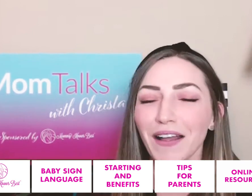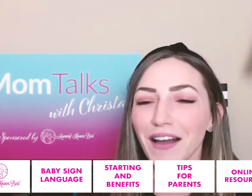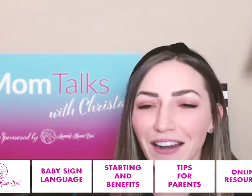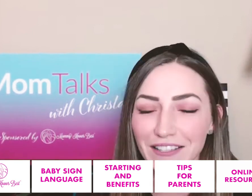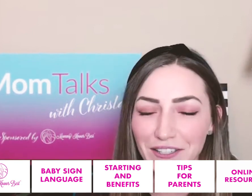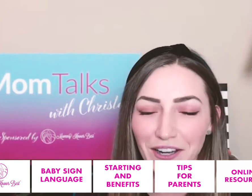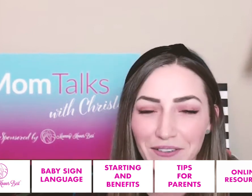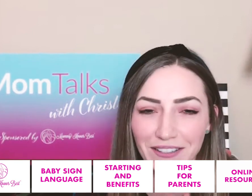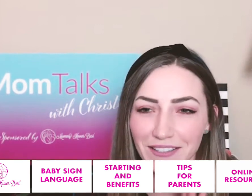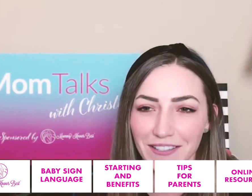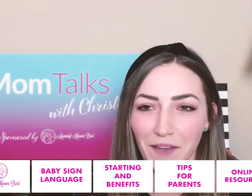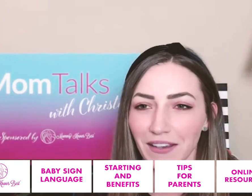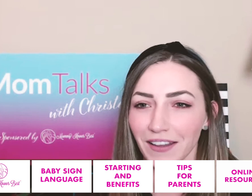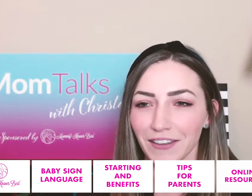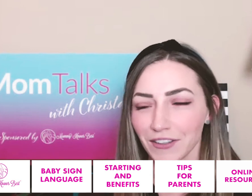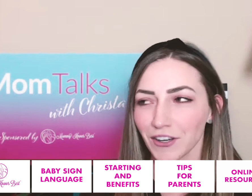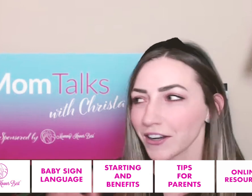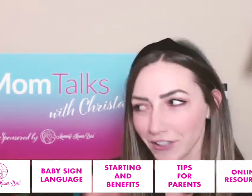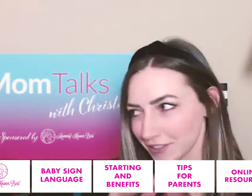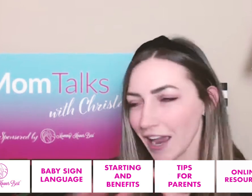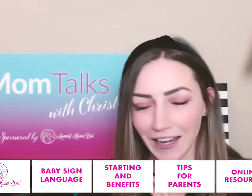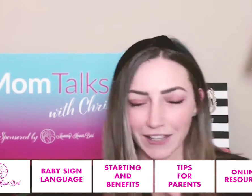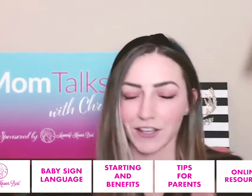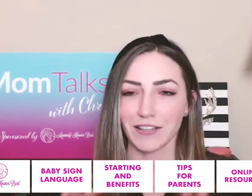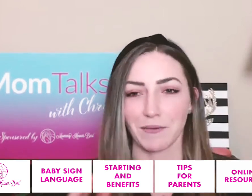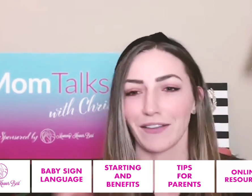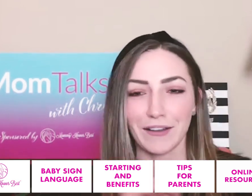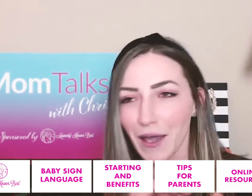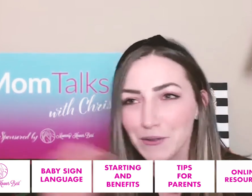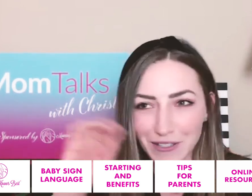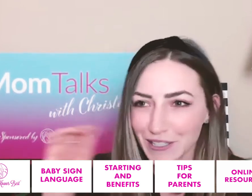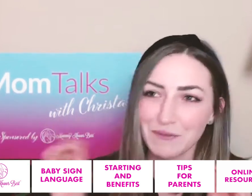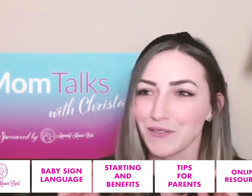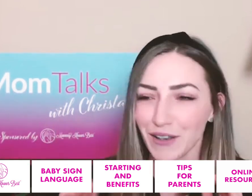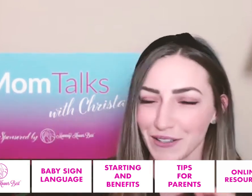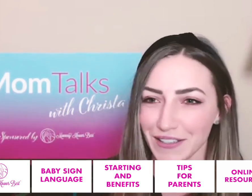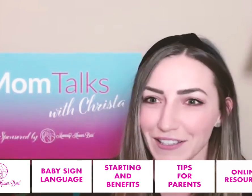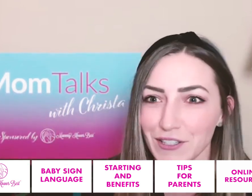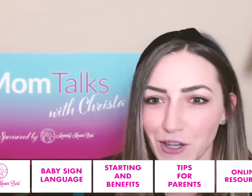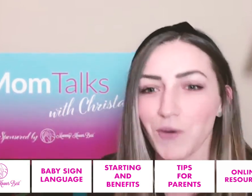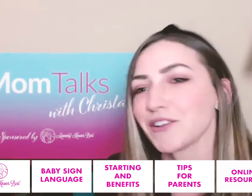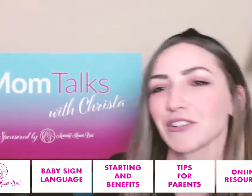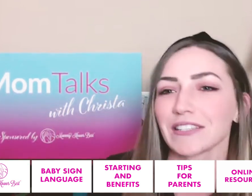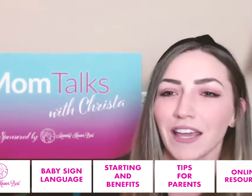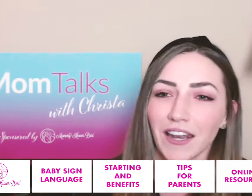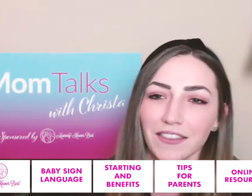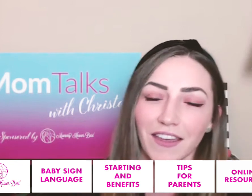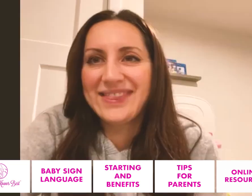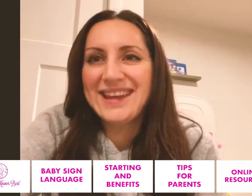on Instagram, because your signing is awesome. I was watching some of the videos. I was like, this is so interesting. Thank you.